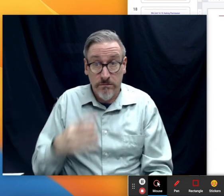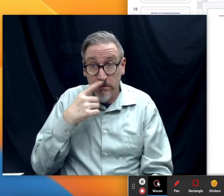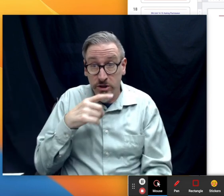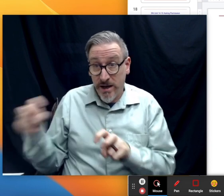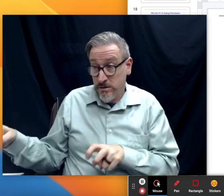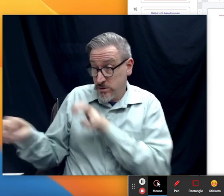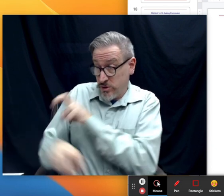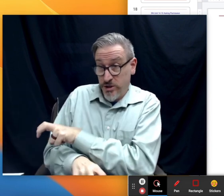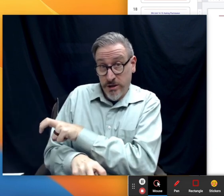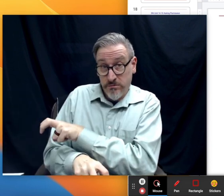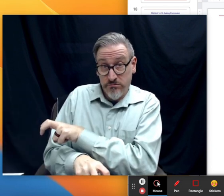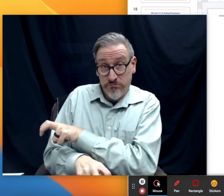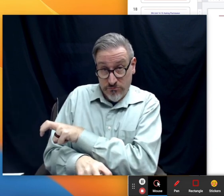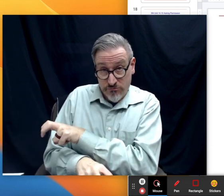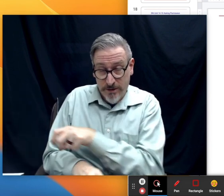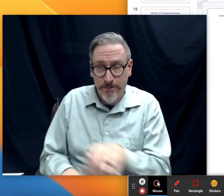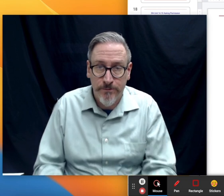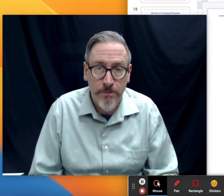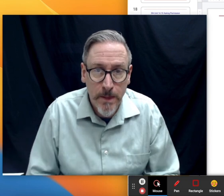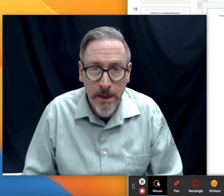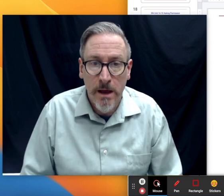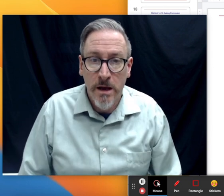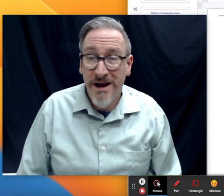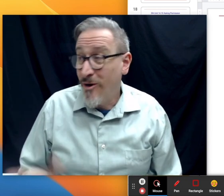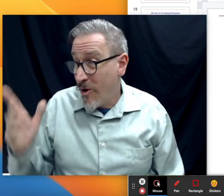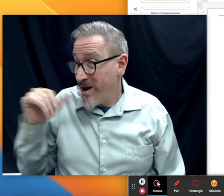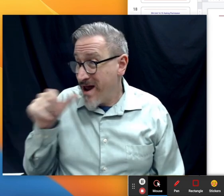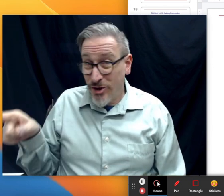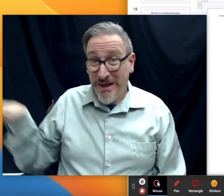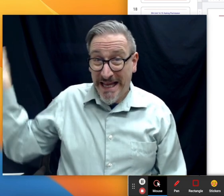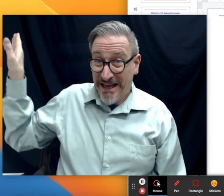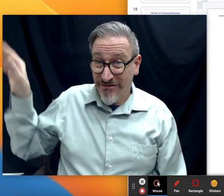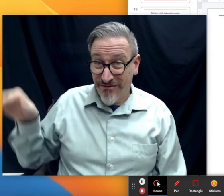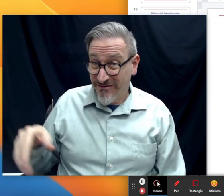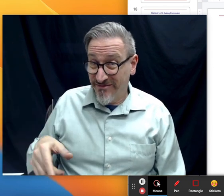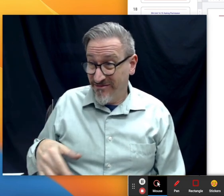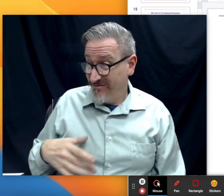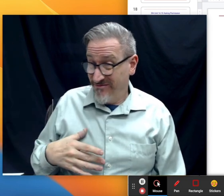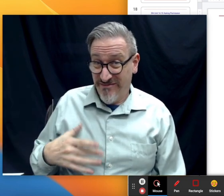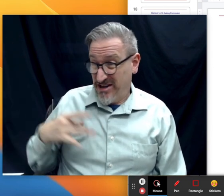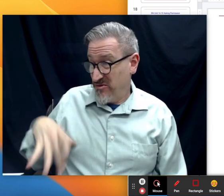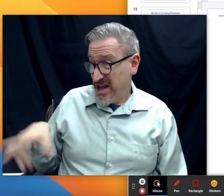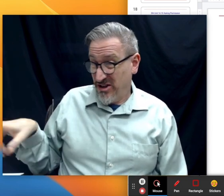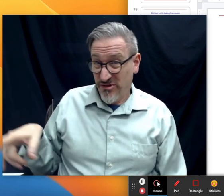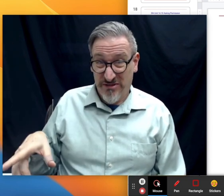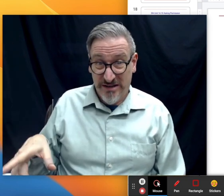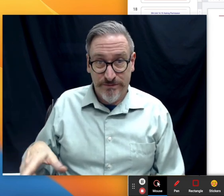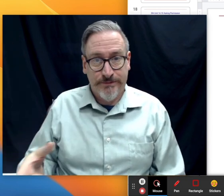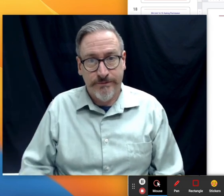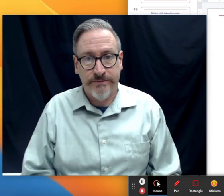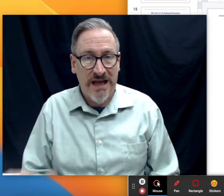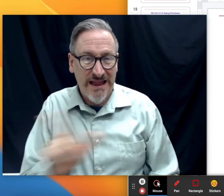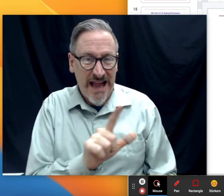Do you mind switching? Right? Why not you leave? I don't like you,